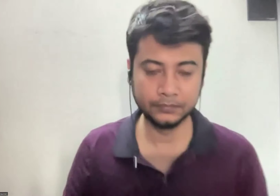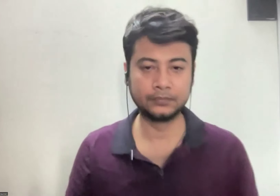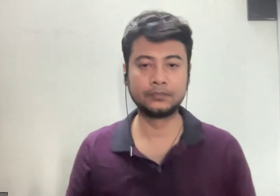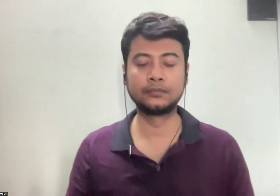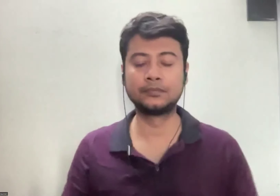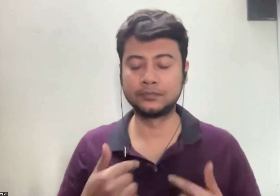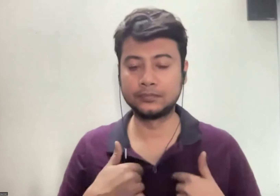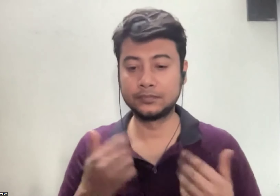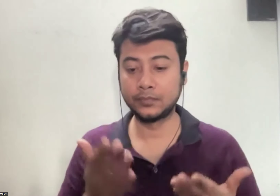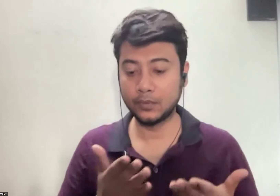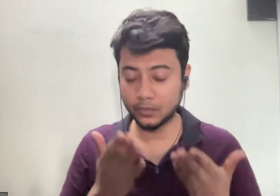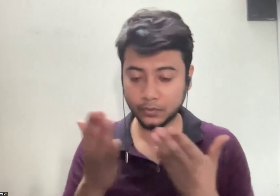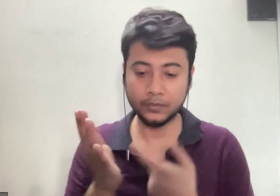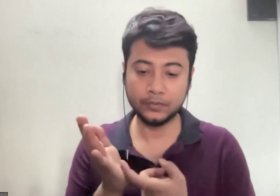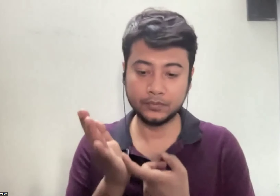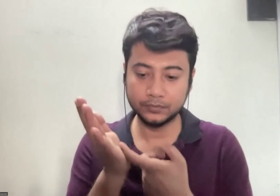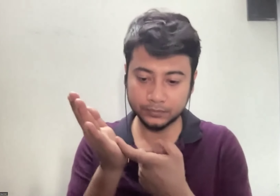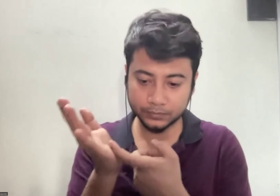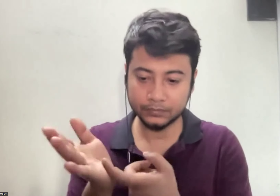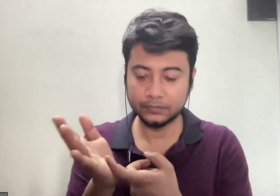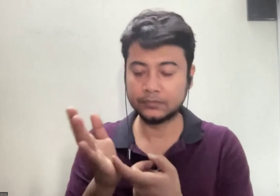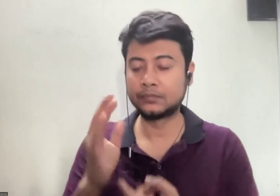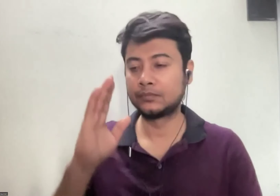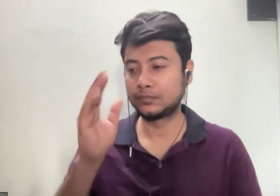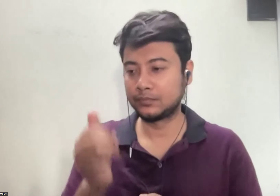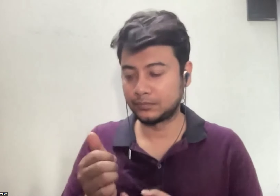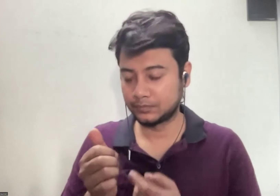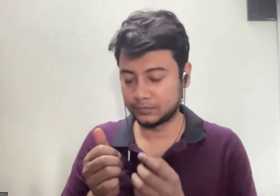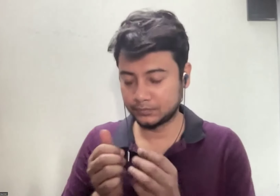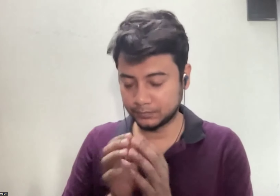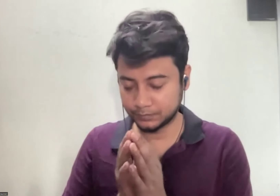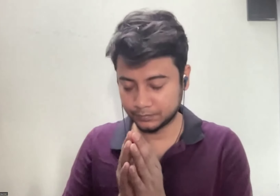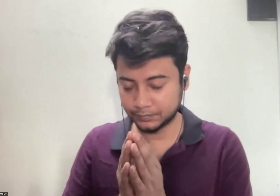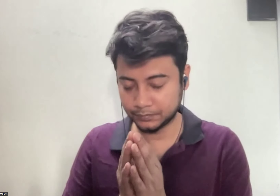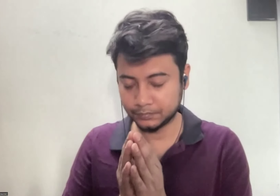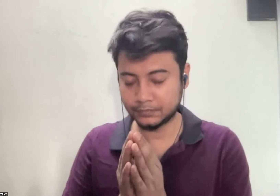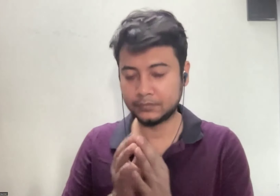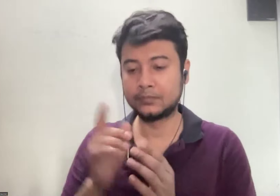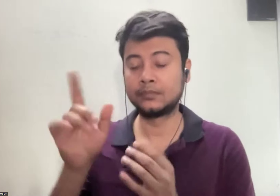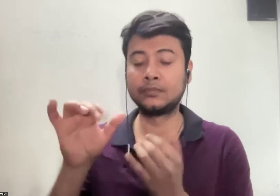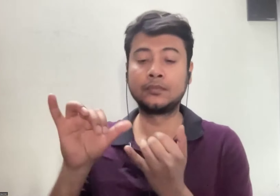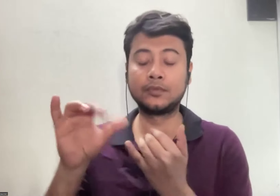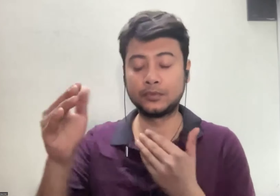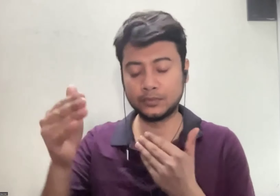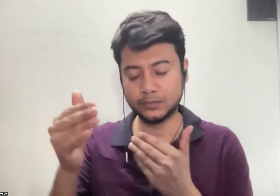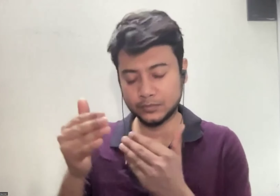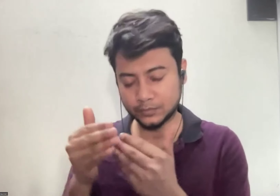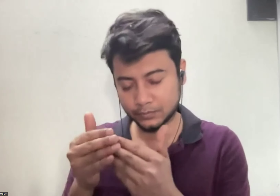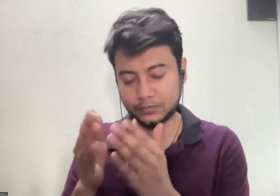I offer my respects to His Divine Grace, A.C. Bhaktivedanta Swami Prabhupada, who is very dear to Lord Krishna.